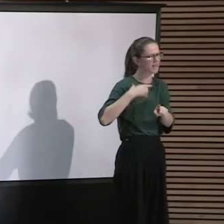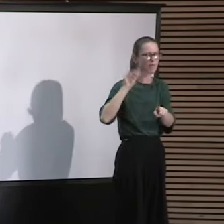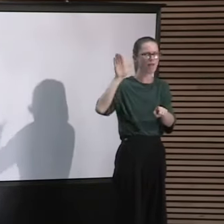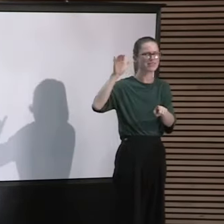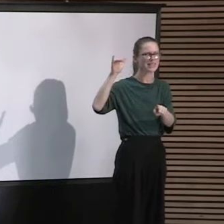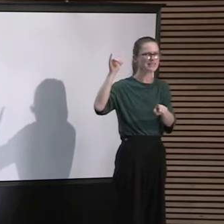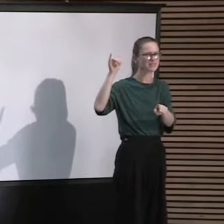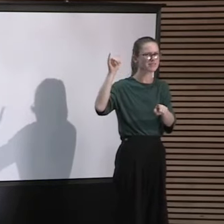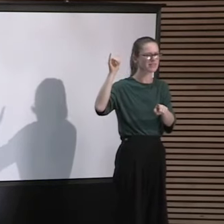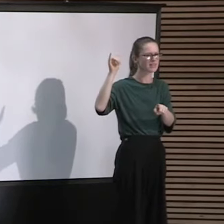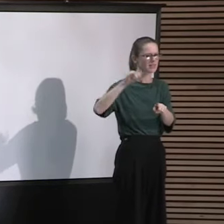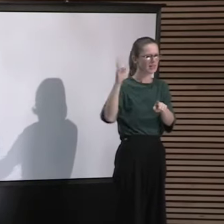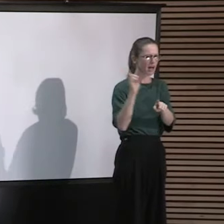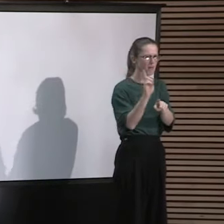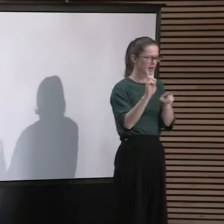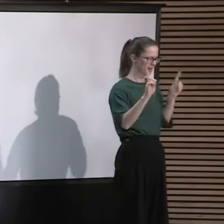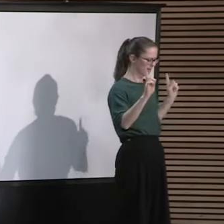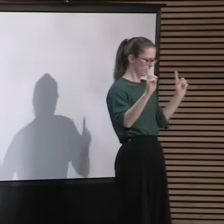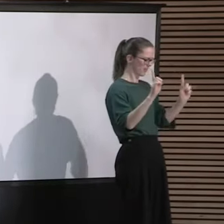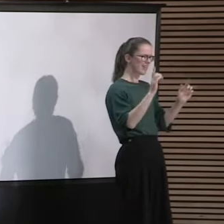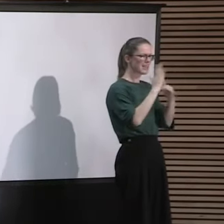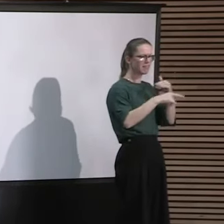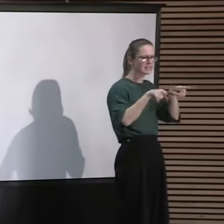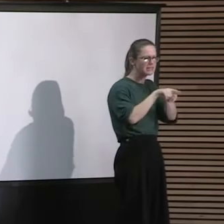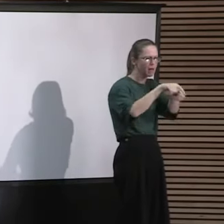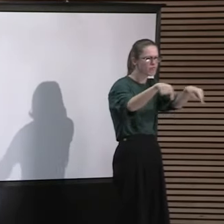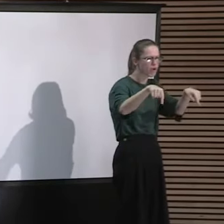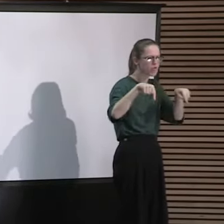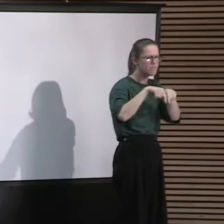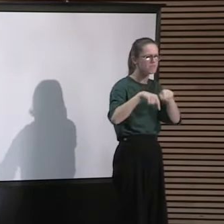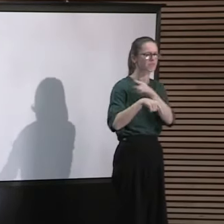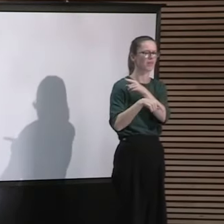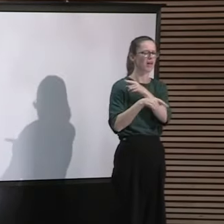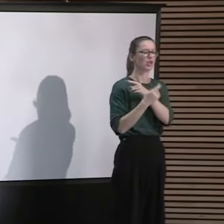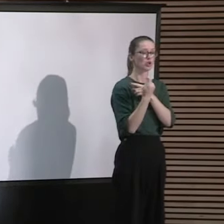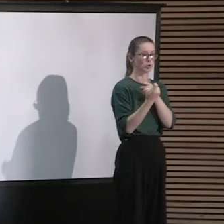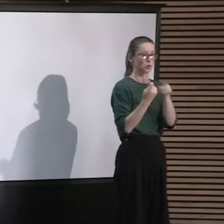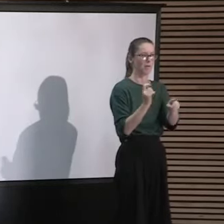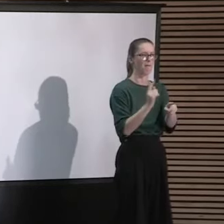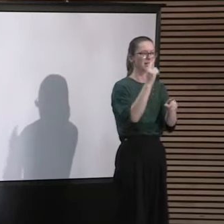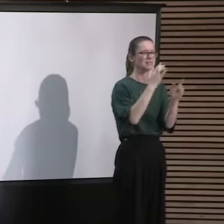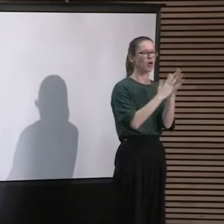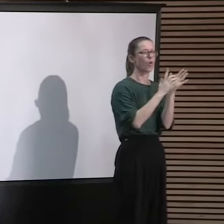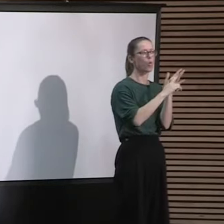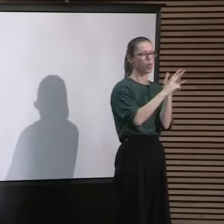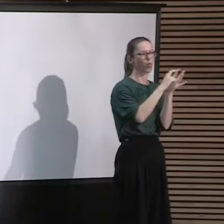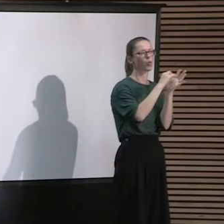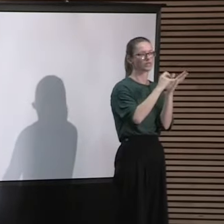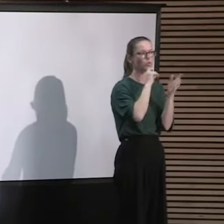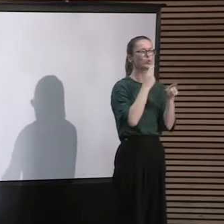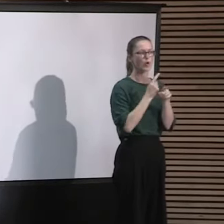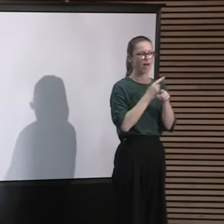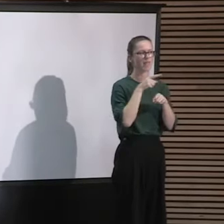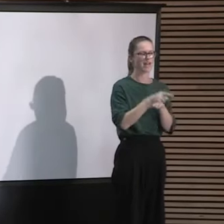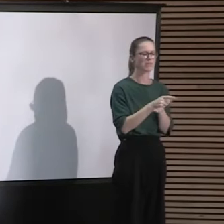it's best in that regard to Minister Woods will talk to that shortly. I think there are a couple